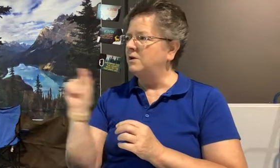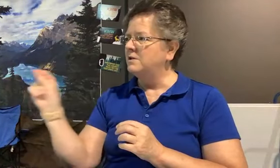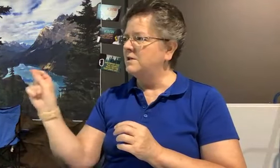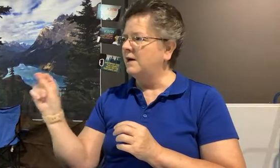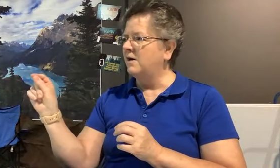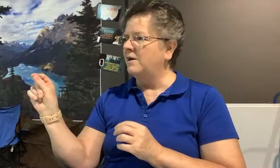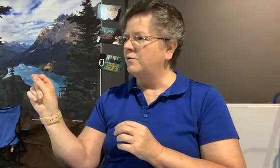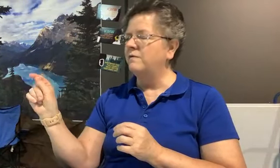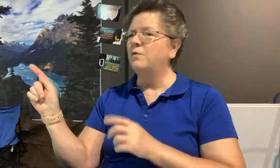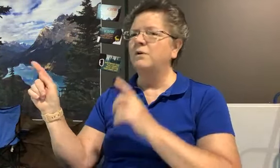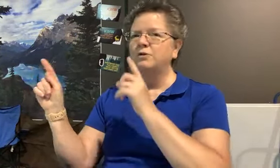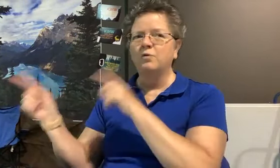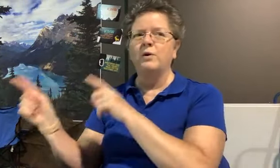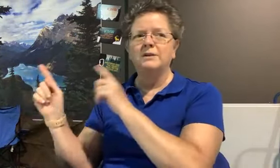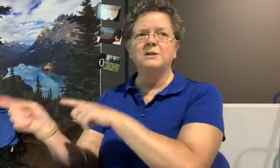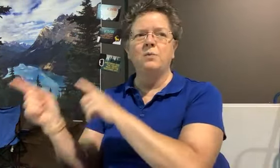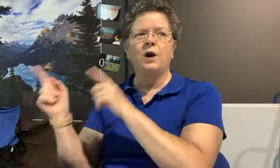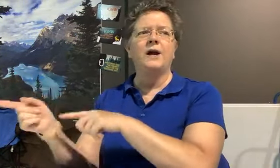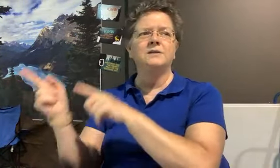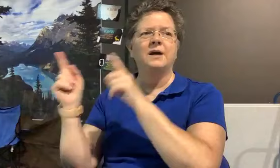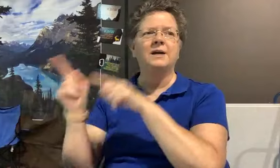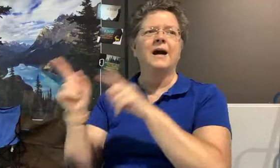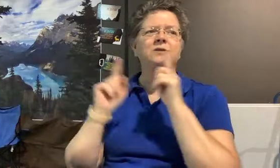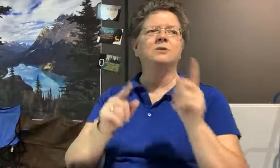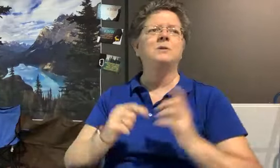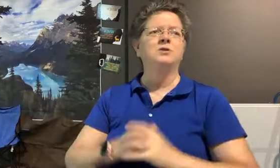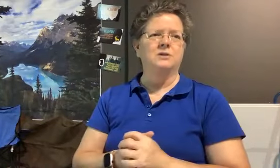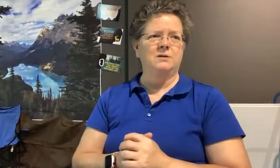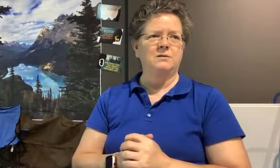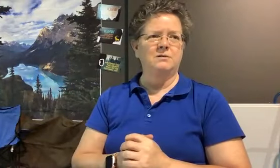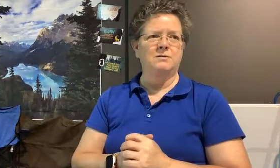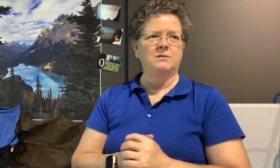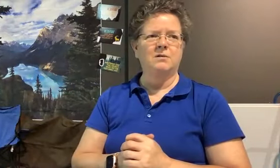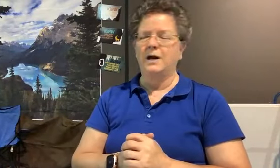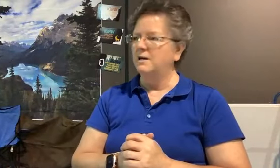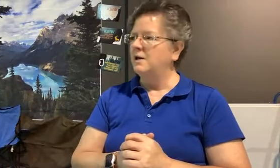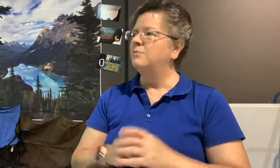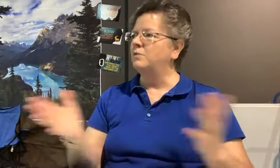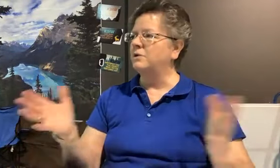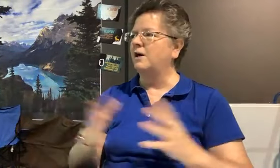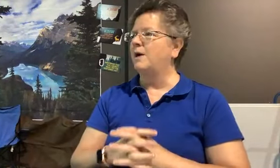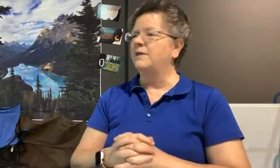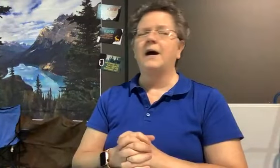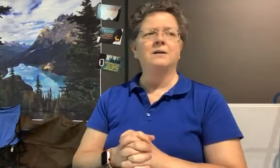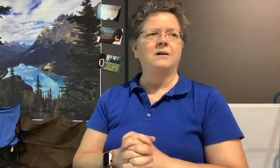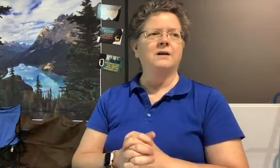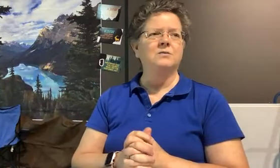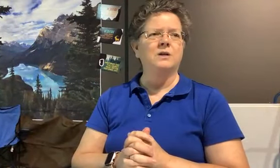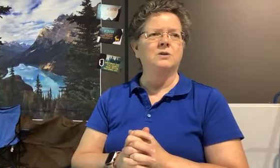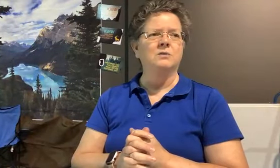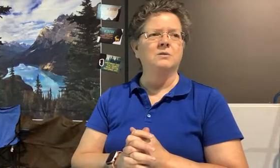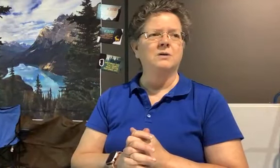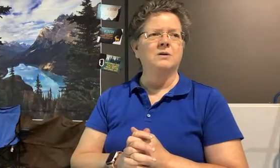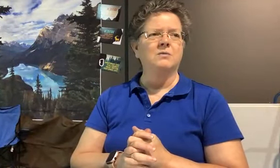to Zechariah 3:4, you're going to see why I say it has to be Jesus. Okay? But we'll talk about that next week too, which